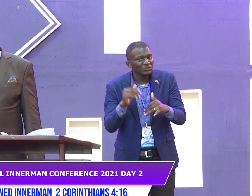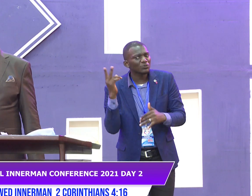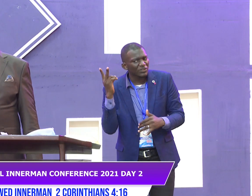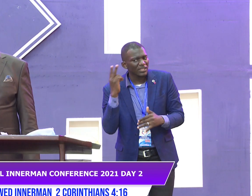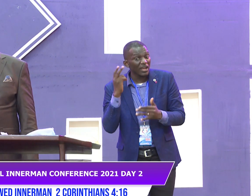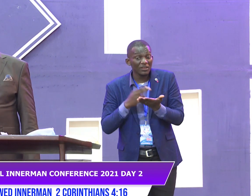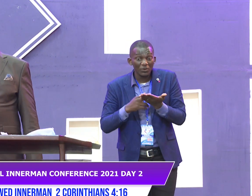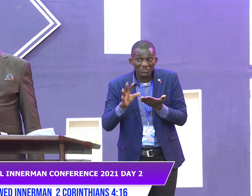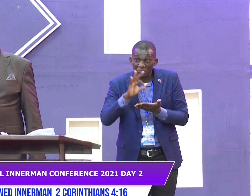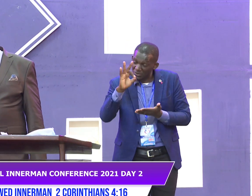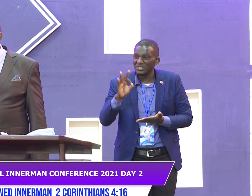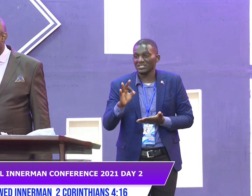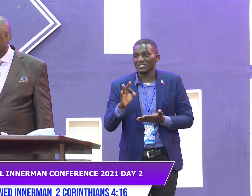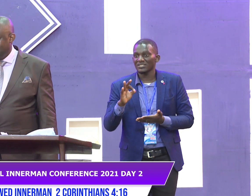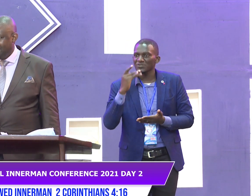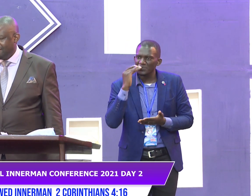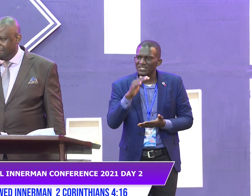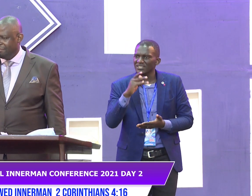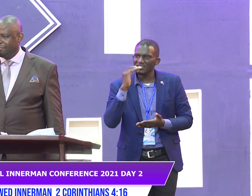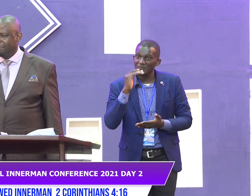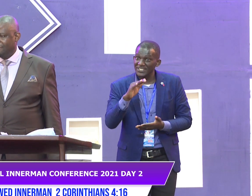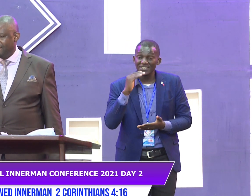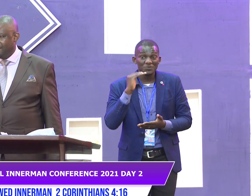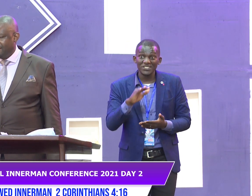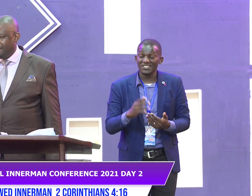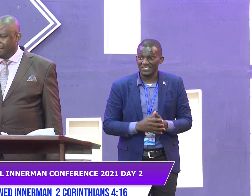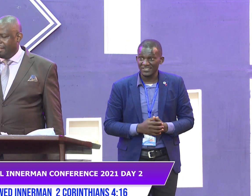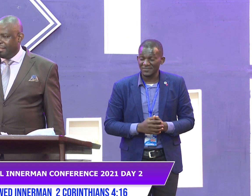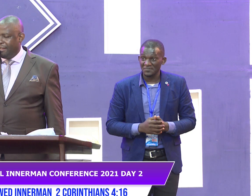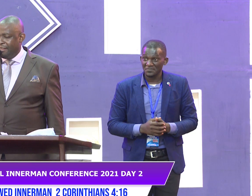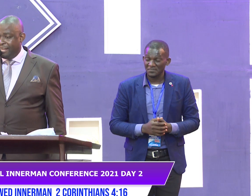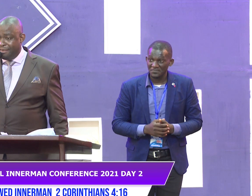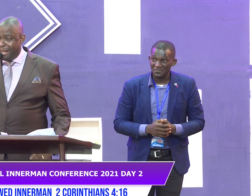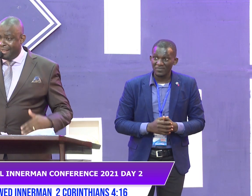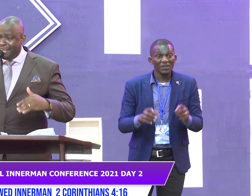Because most of the people who have come into this conference have heard him and have continued to hear him.